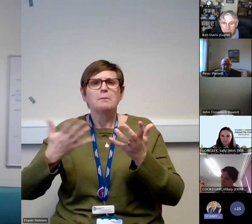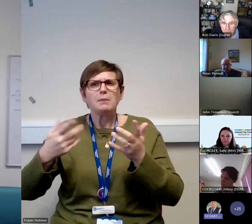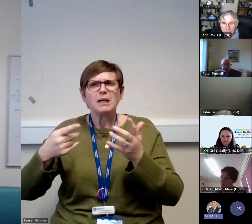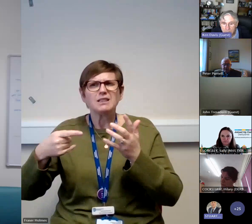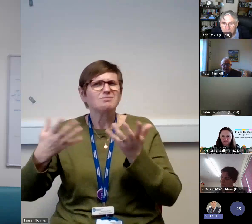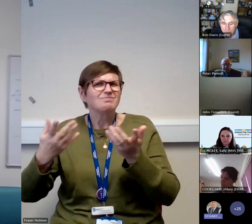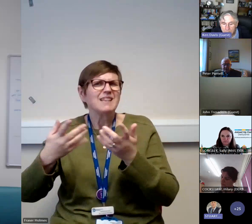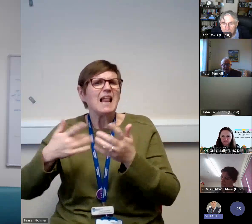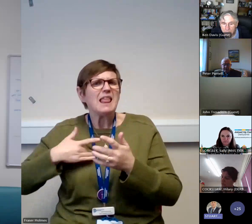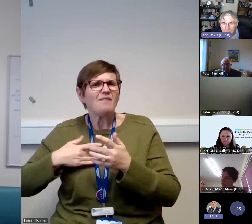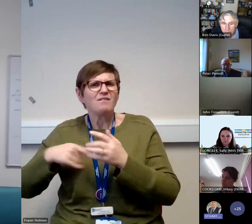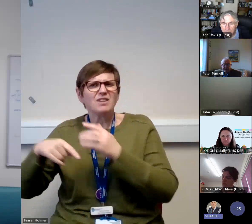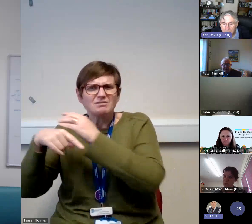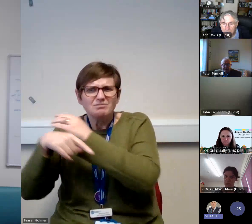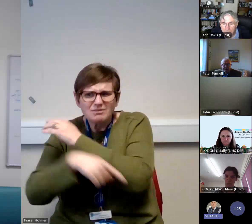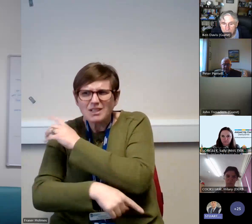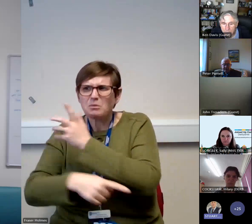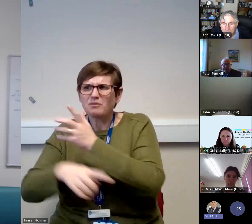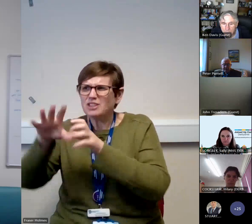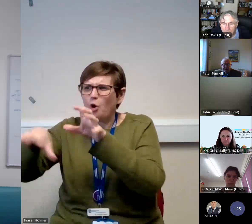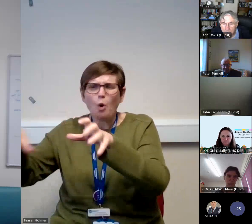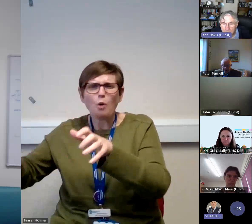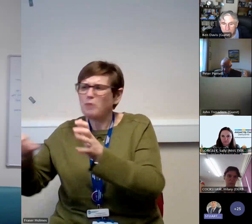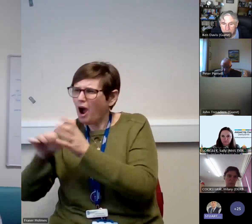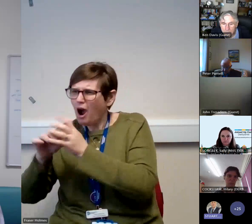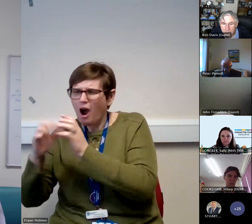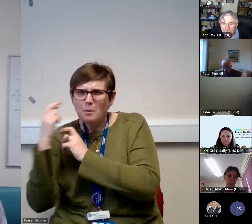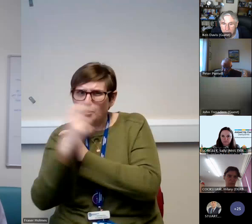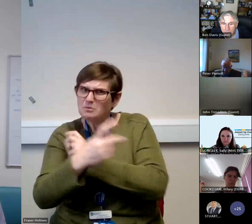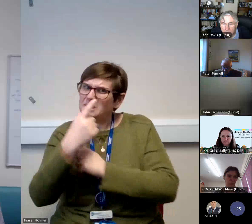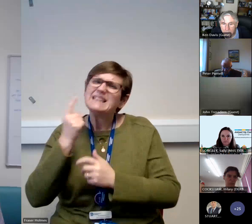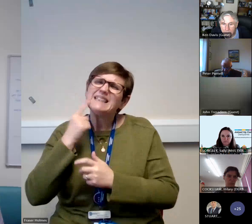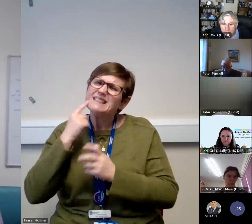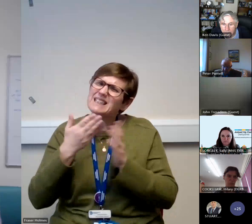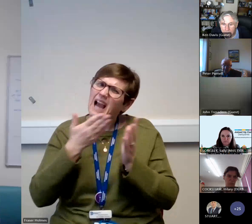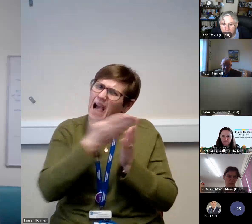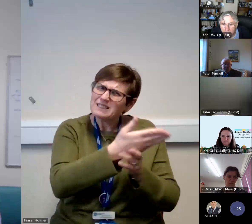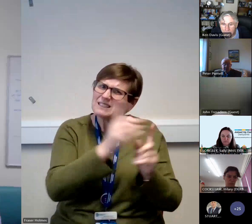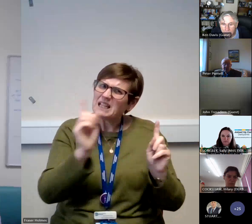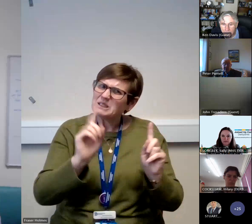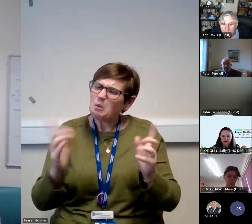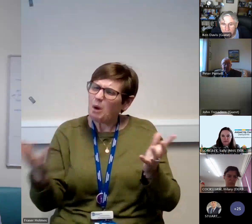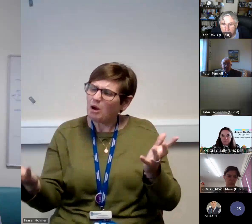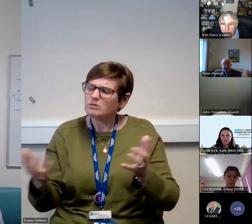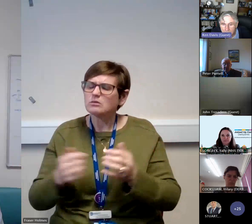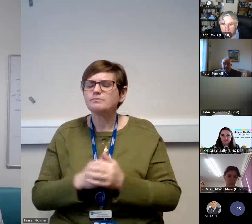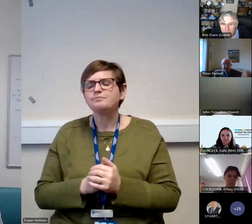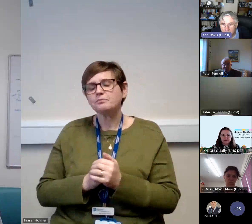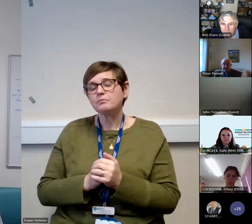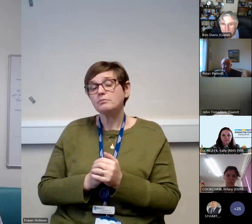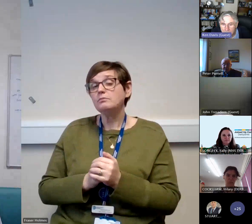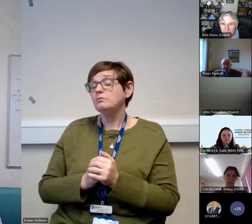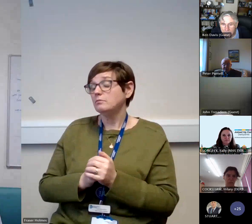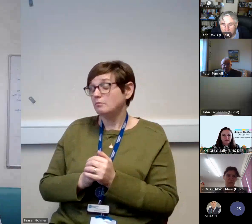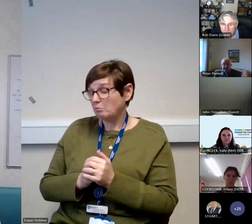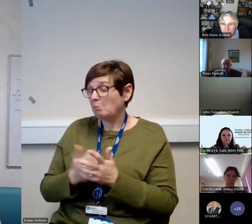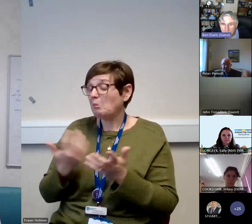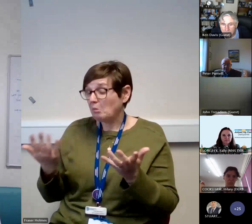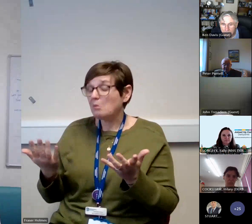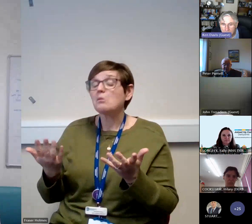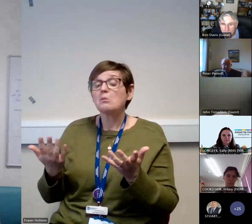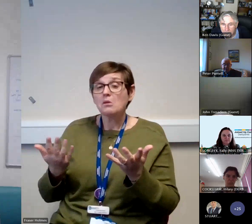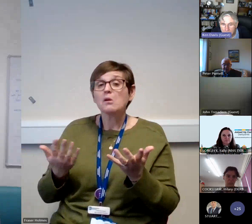for example, transport links, etc.? Yeah, absolutely. So when we started